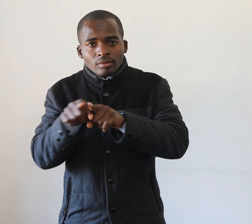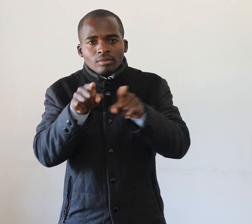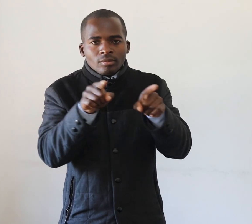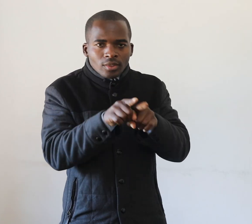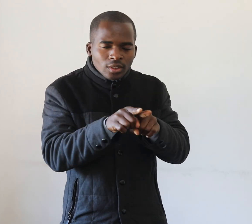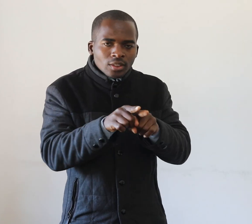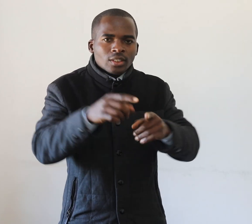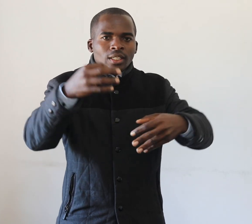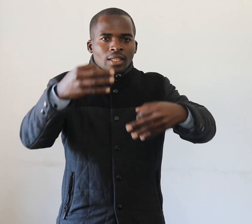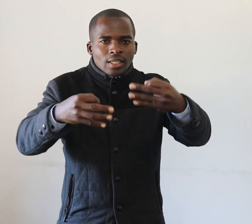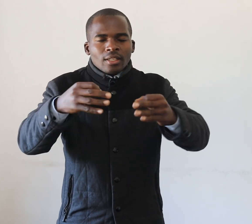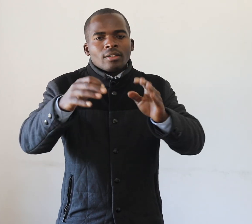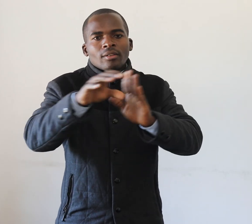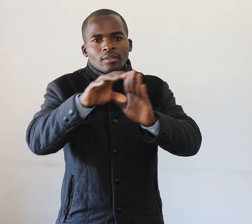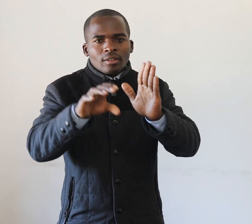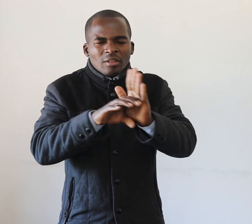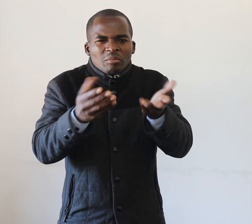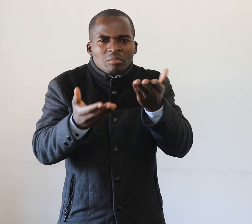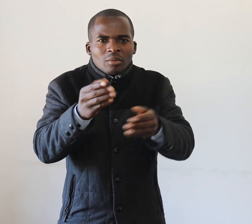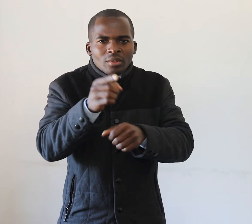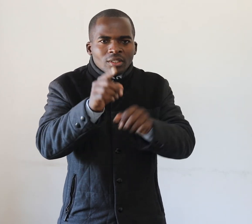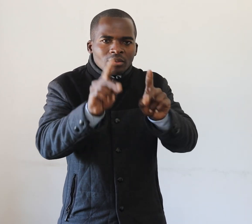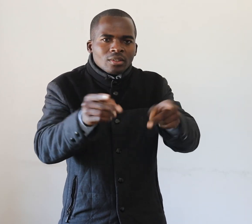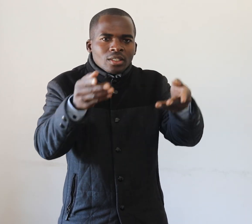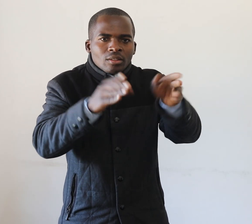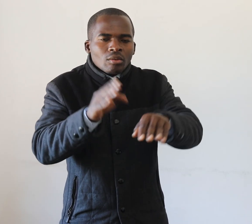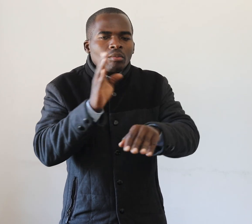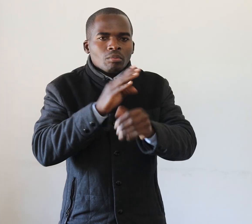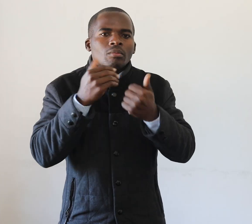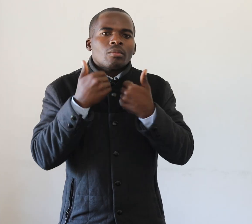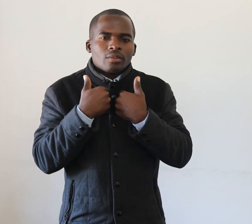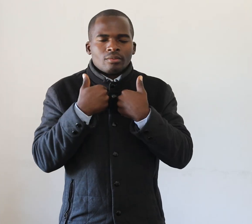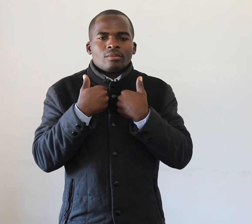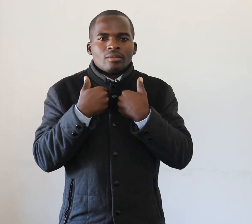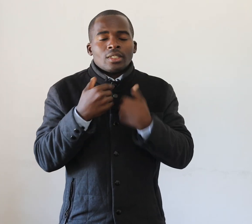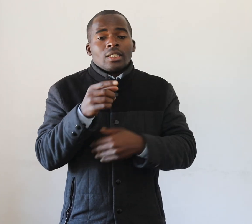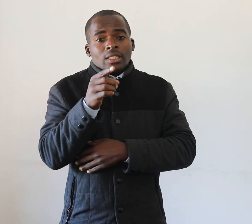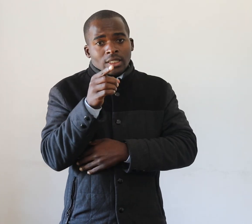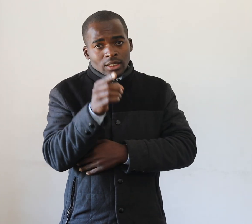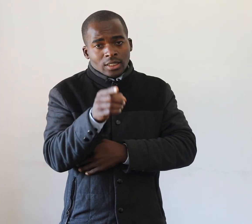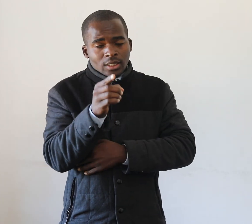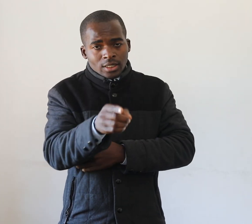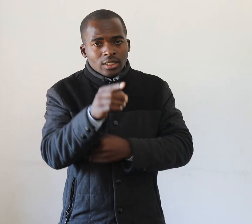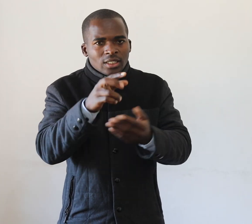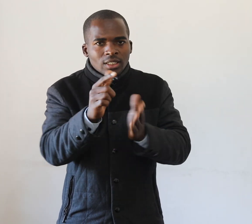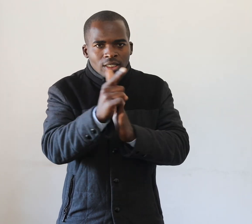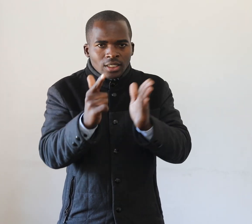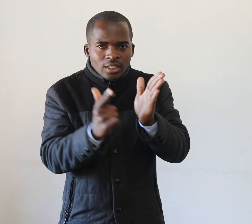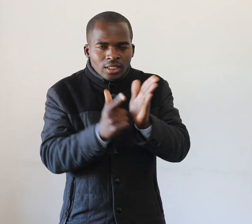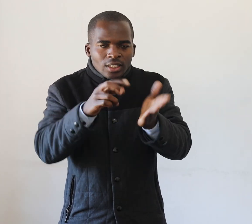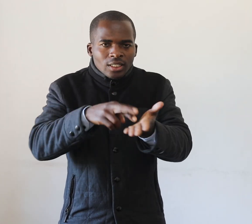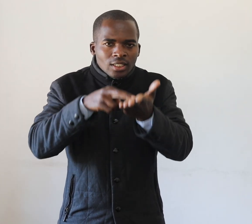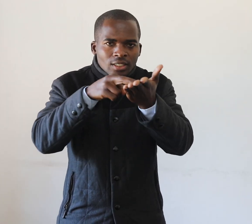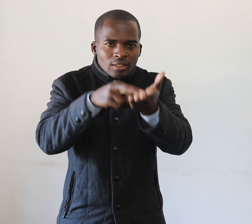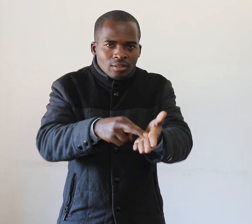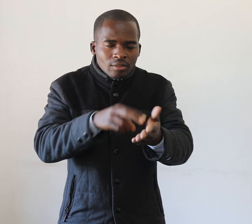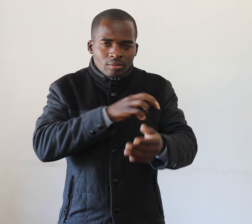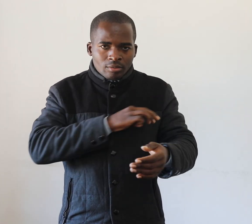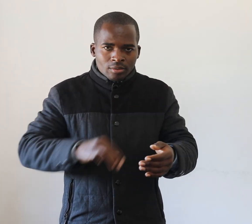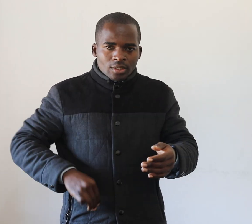and death. The effect is that a proportional representation member of parliament is not